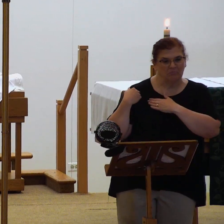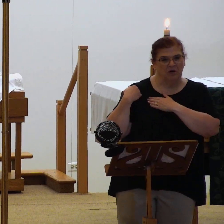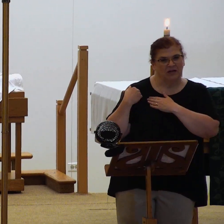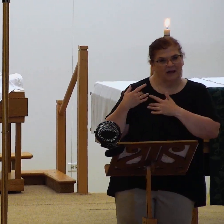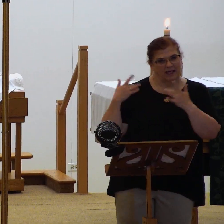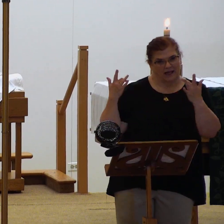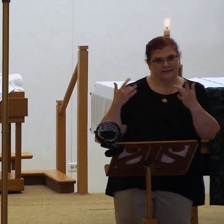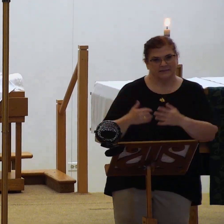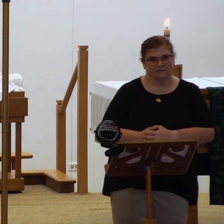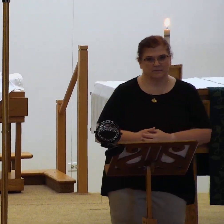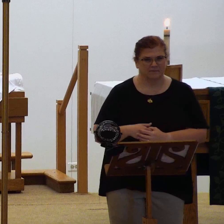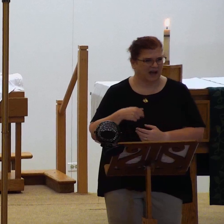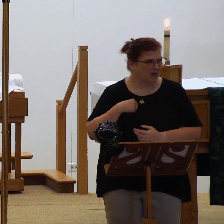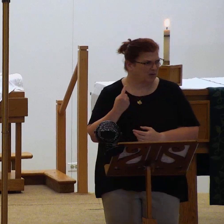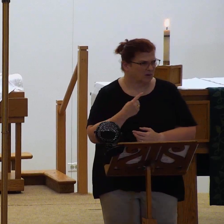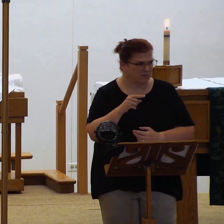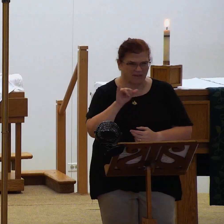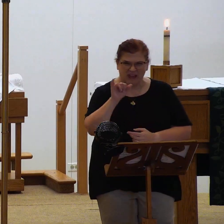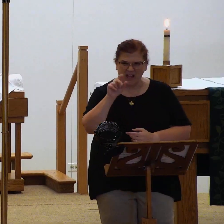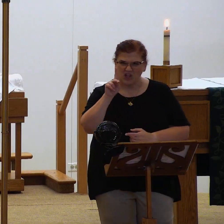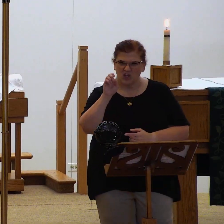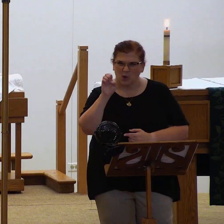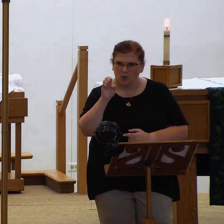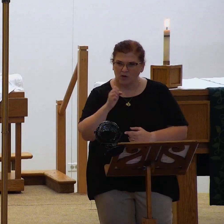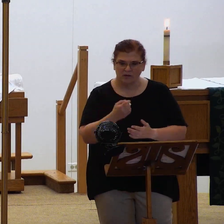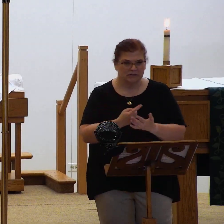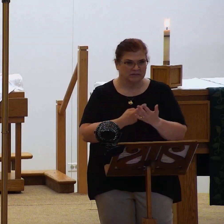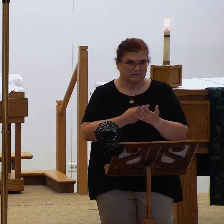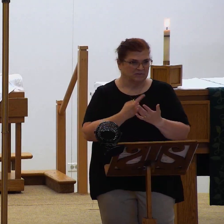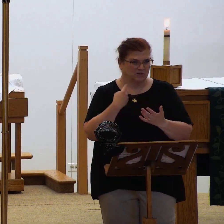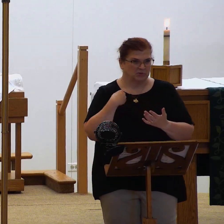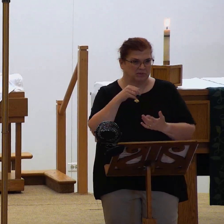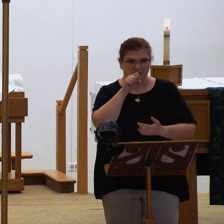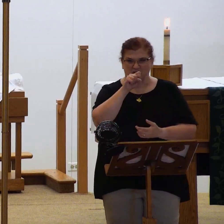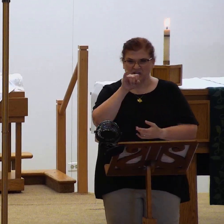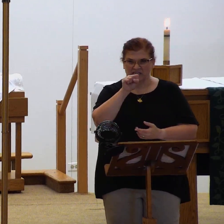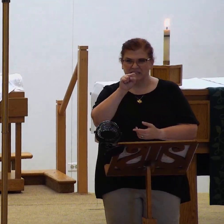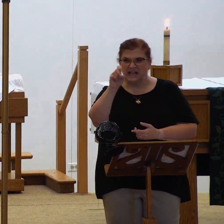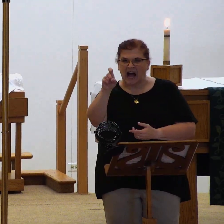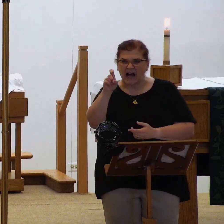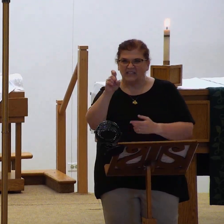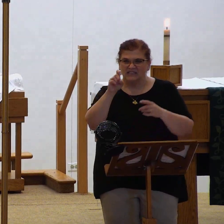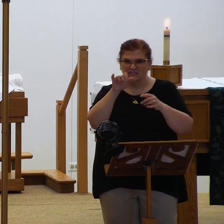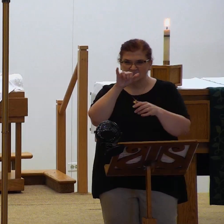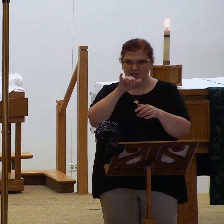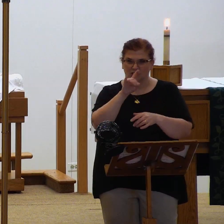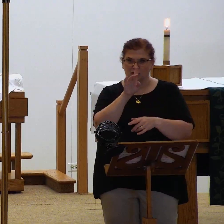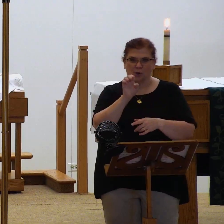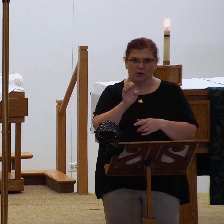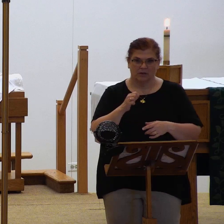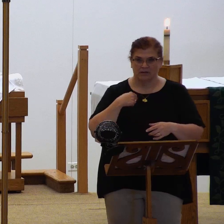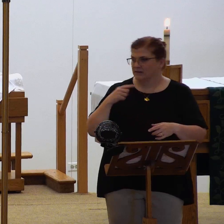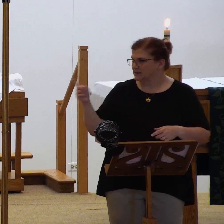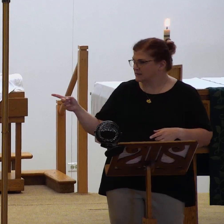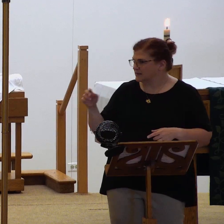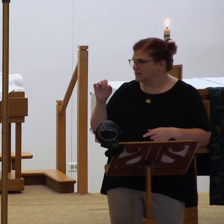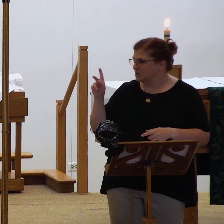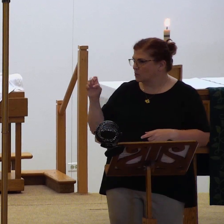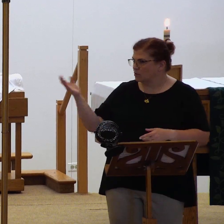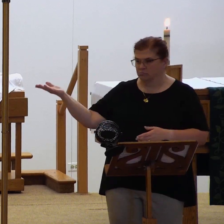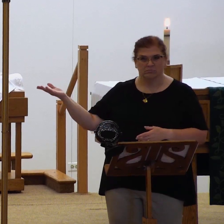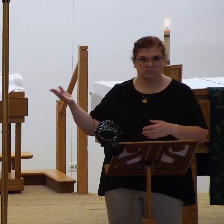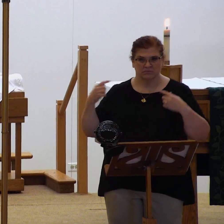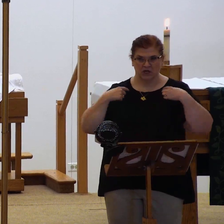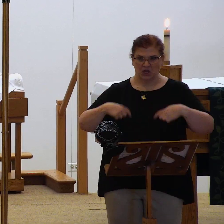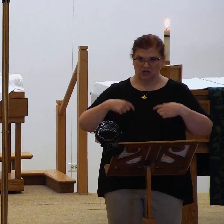I always used to worry about that yoke, because often they picture an ox yoke on the covers of the bulletins for this one. This is a yoke.